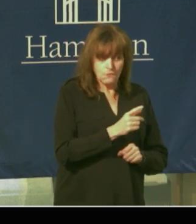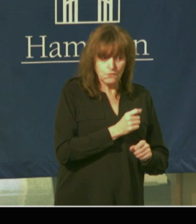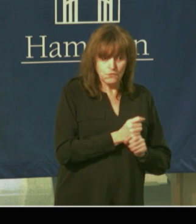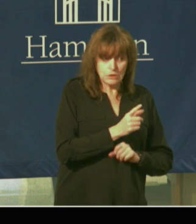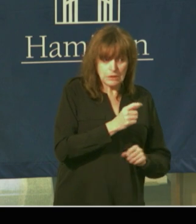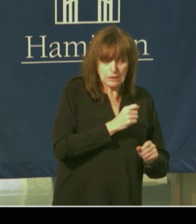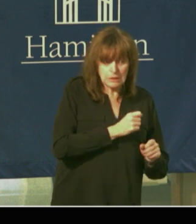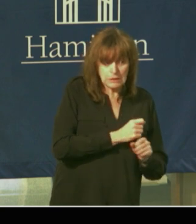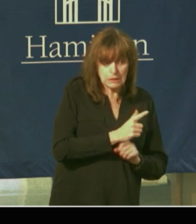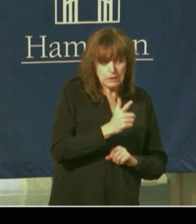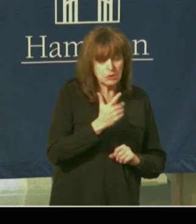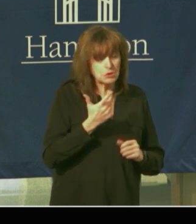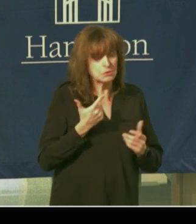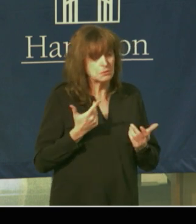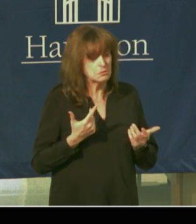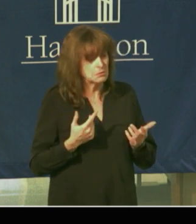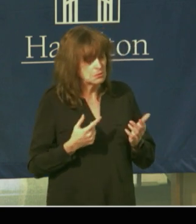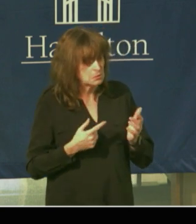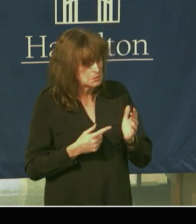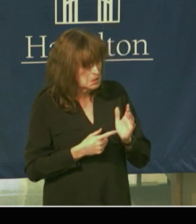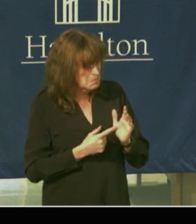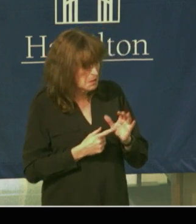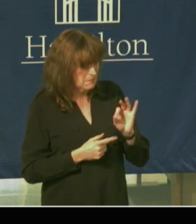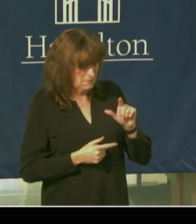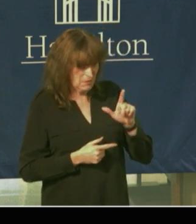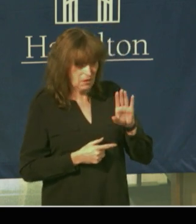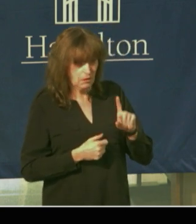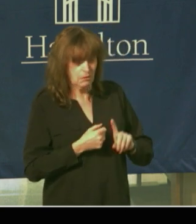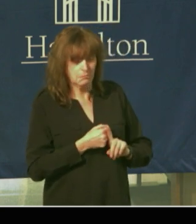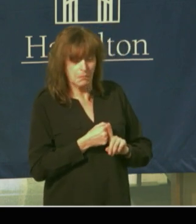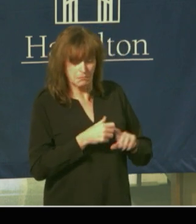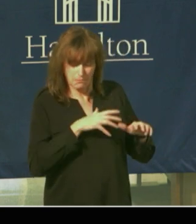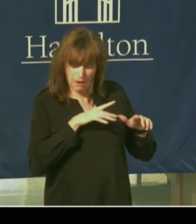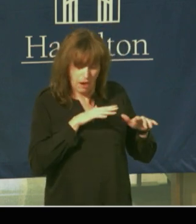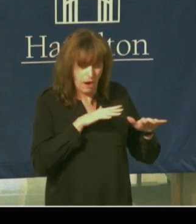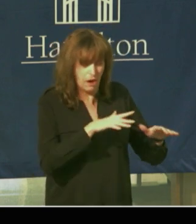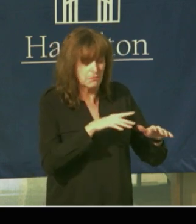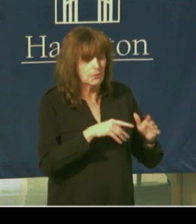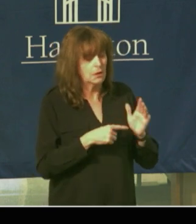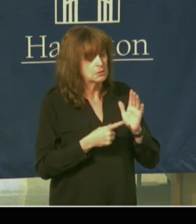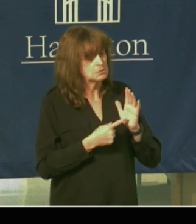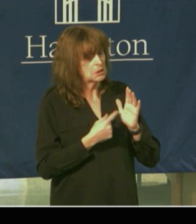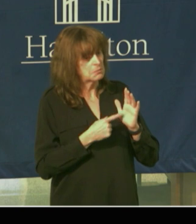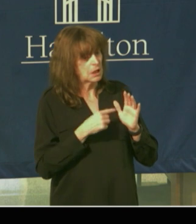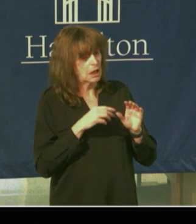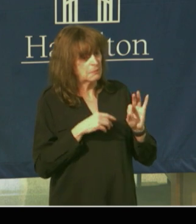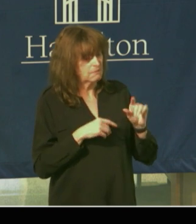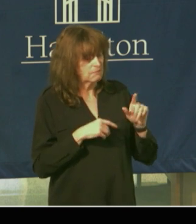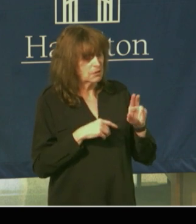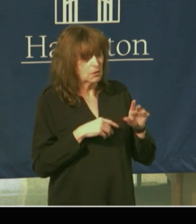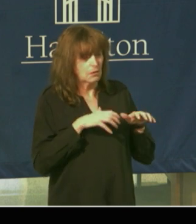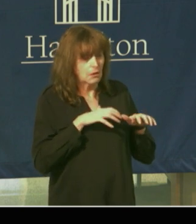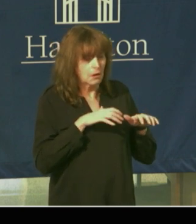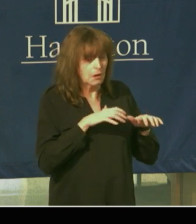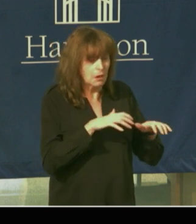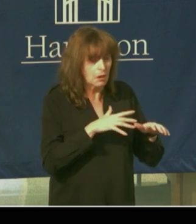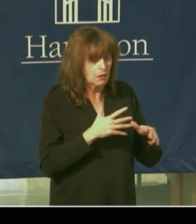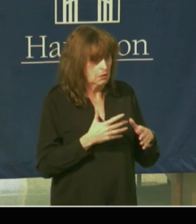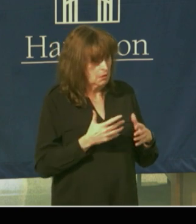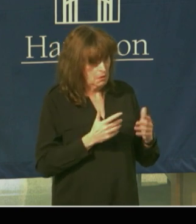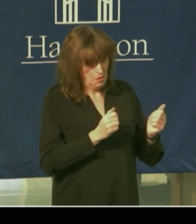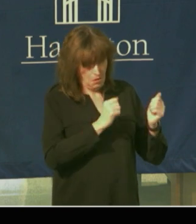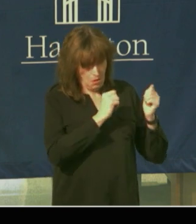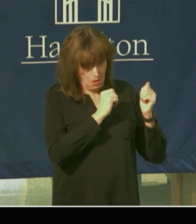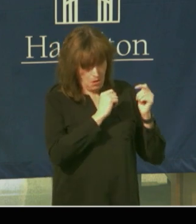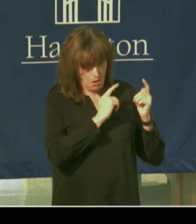of influenza, the majority of people in the community won't get infected with influenza. So even in those years, it's going to be